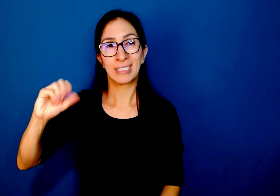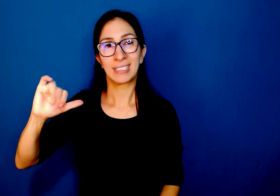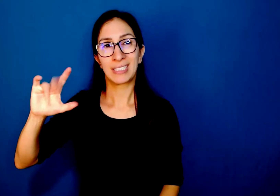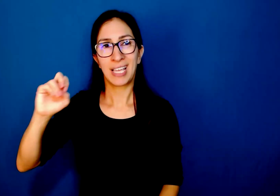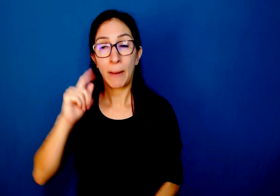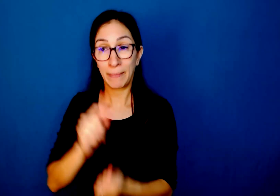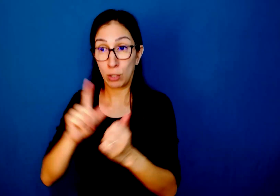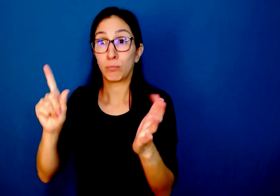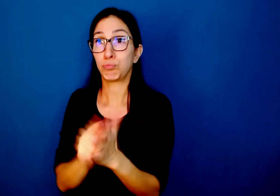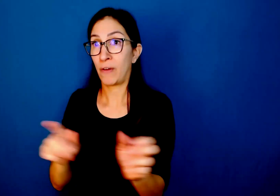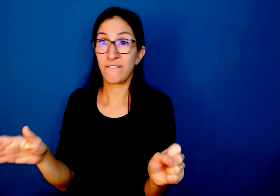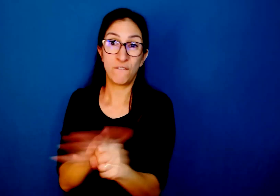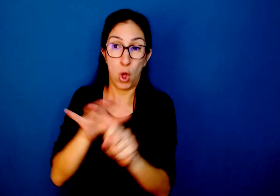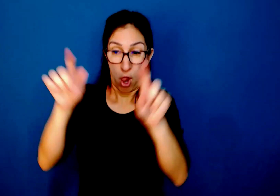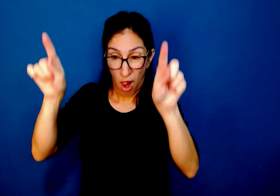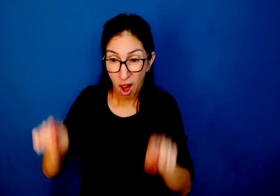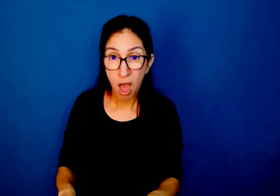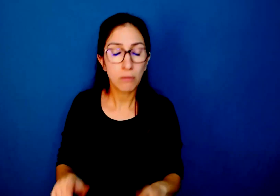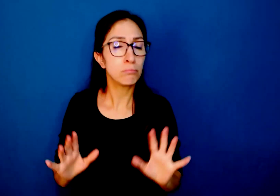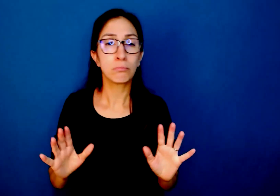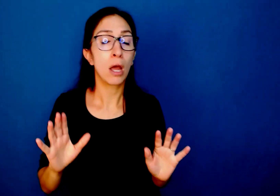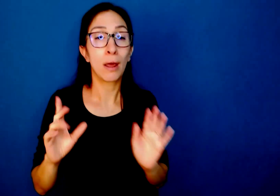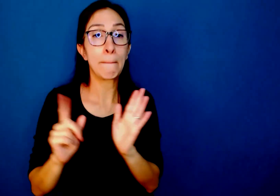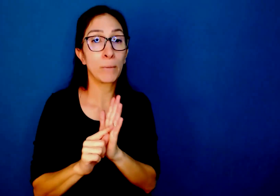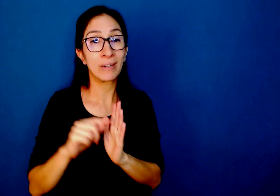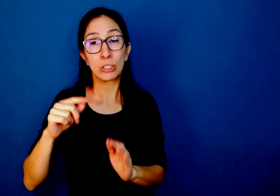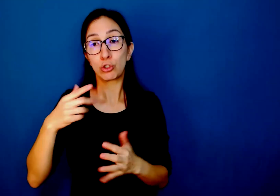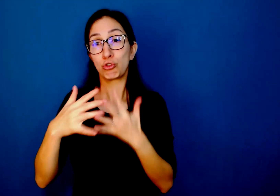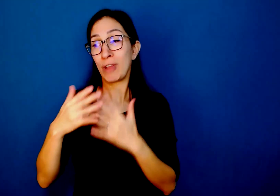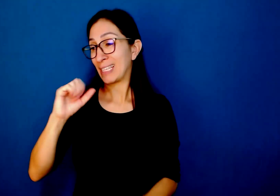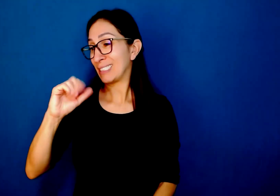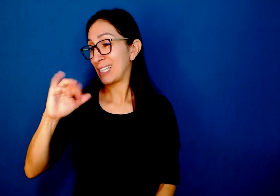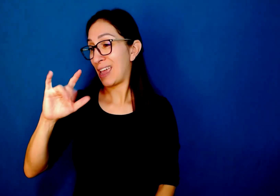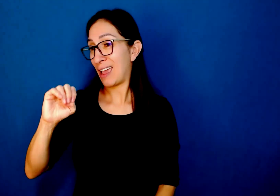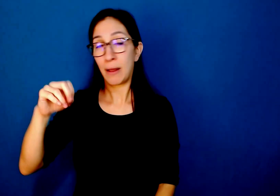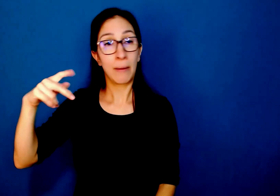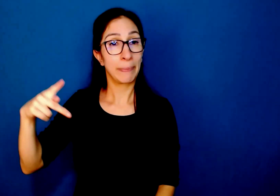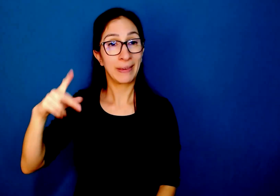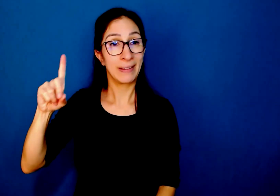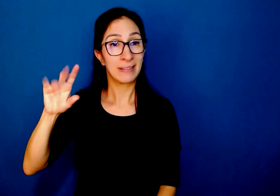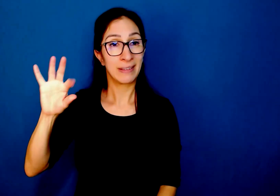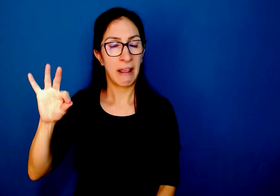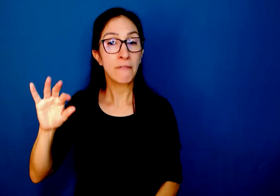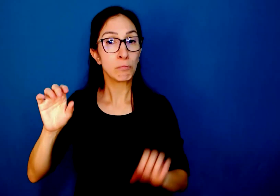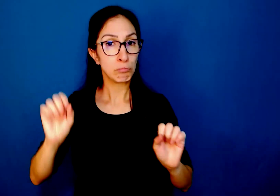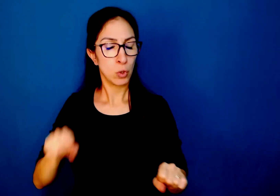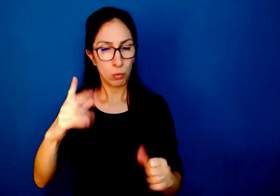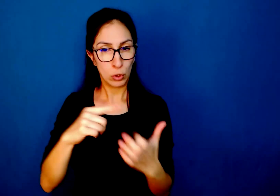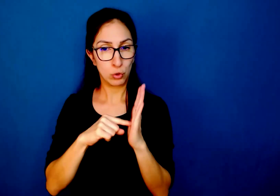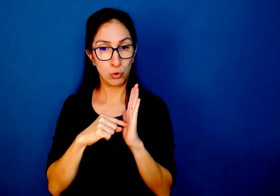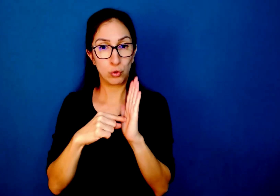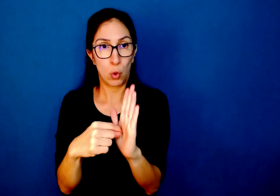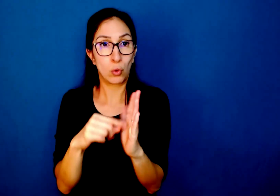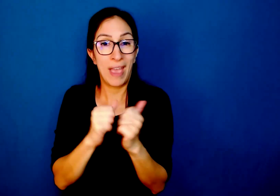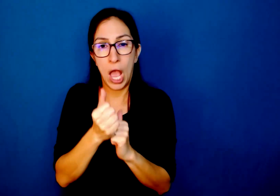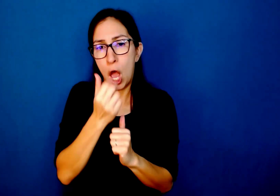physical page, just printing a grayscale PDF is fine. But when you do this, it really will show you how colors like